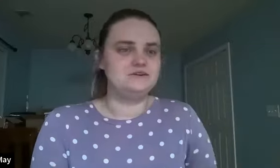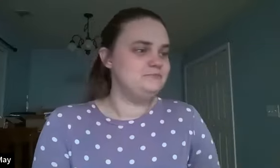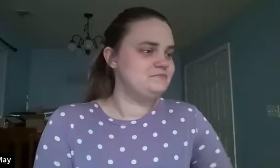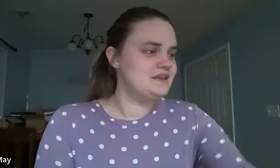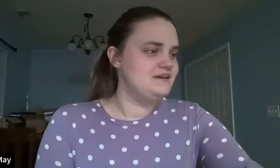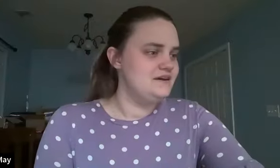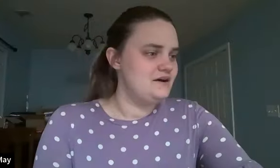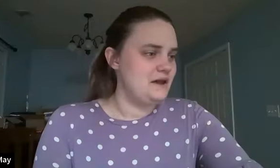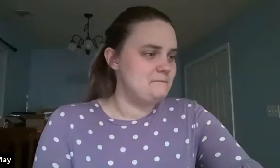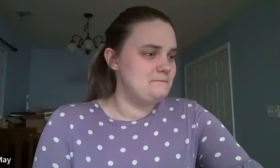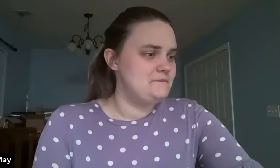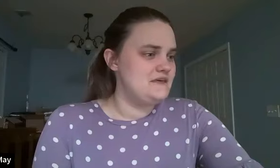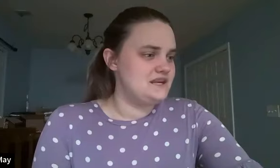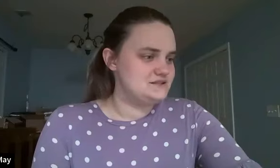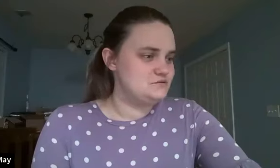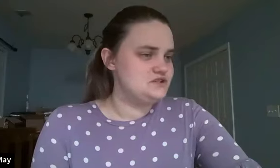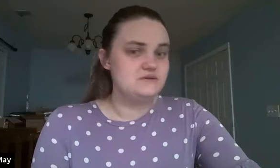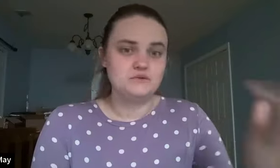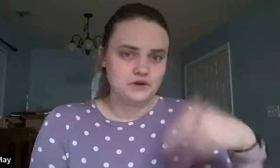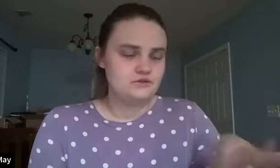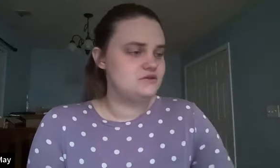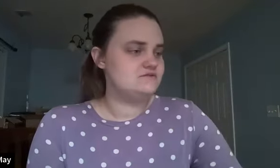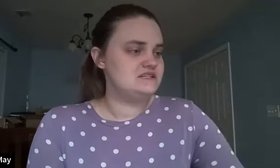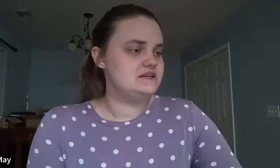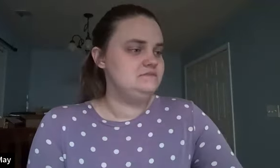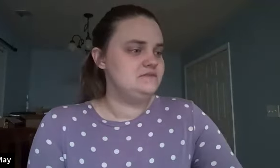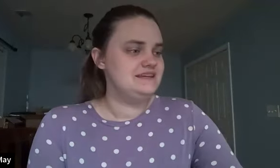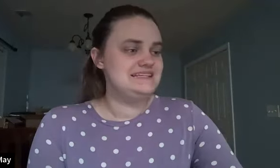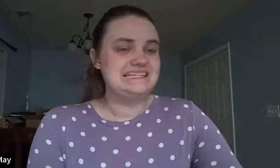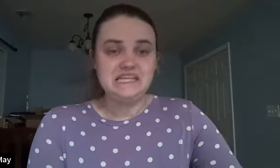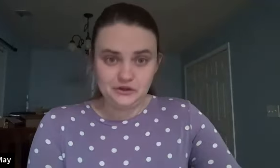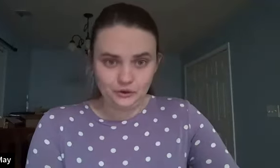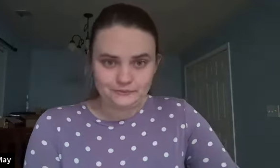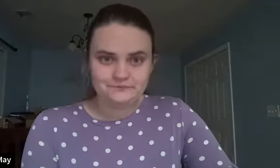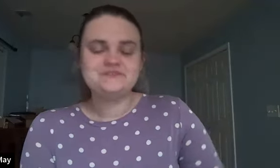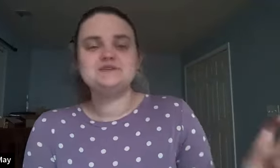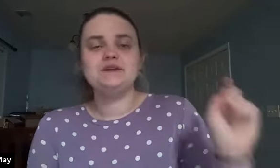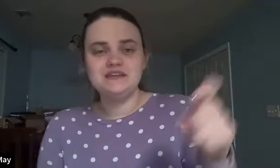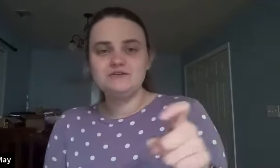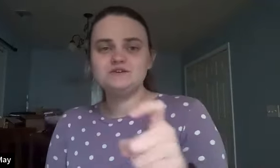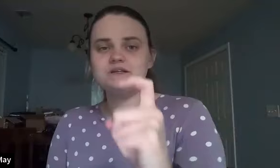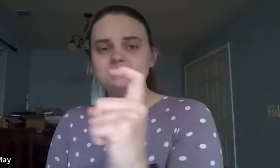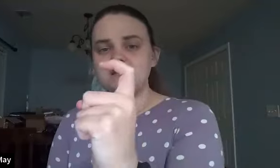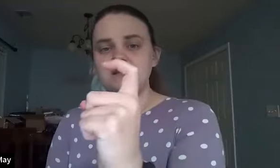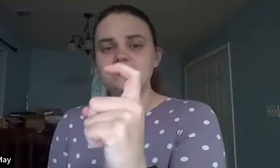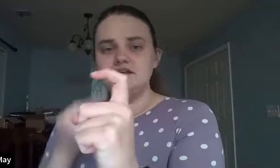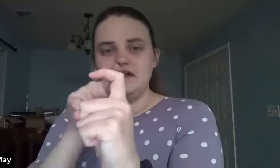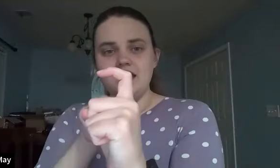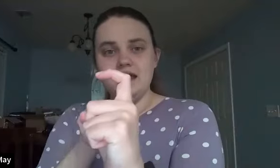giggle. Okay. The next one we'll do, and then we'll go through those that we did, is eagle. So eagle is going to be that